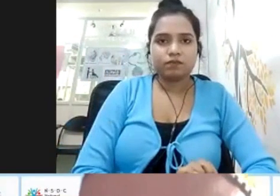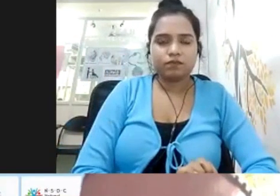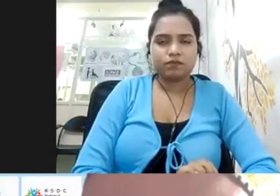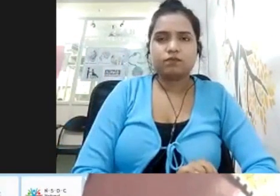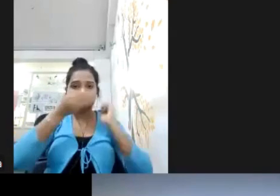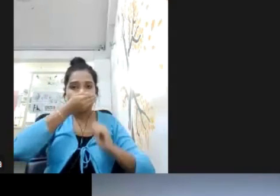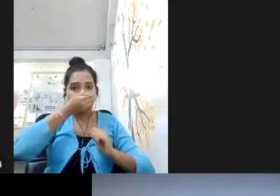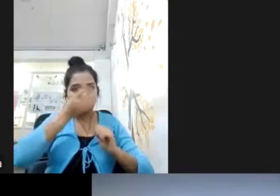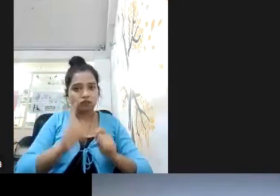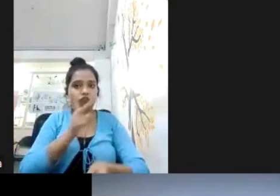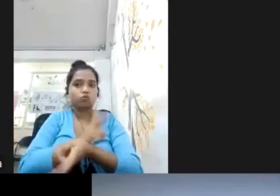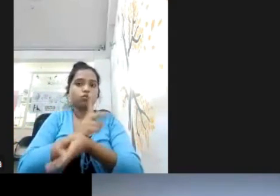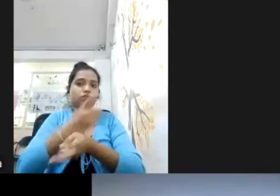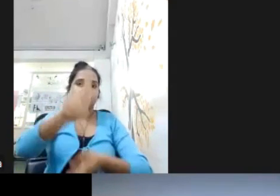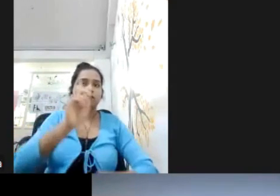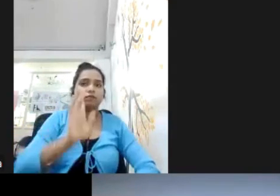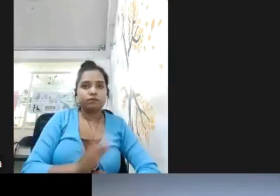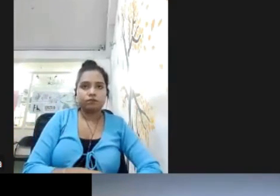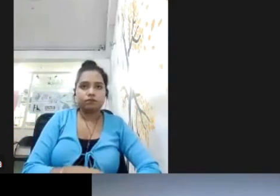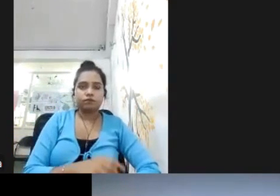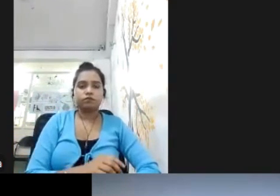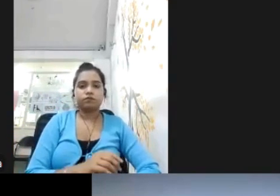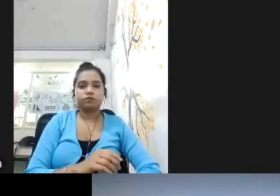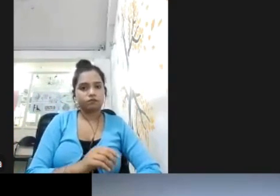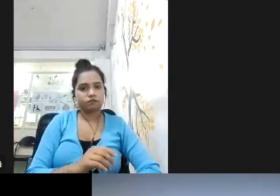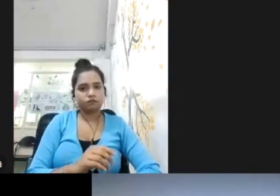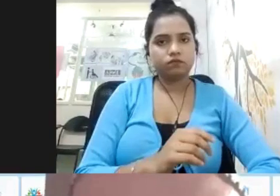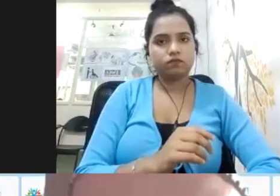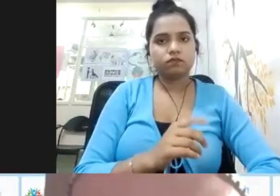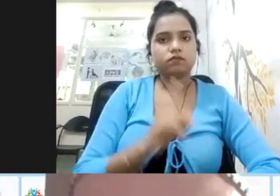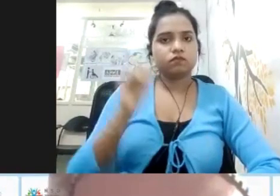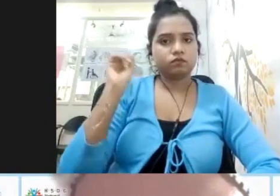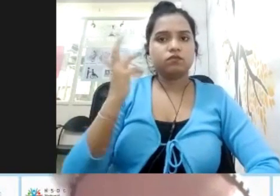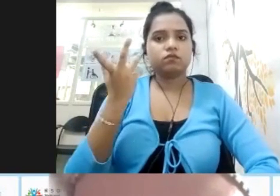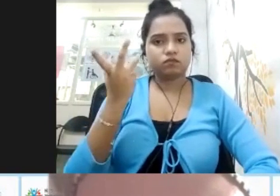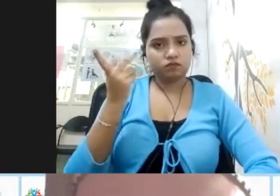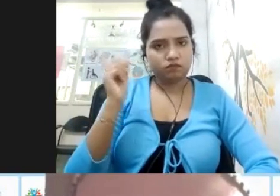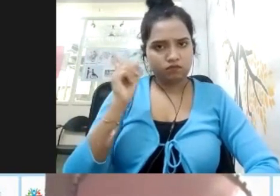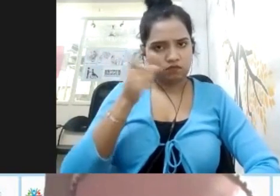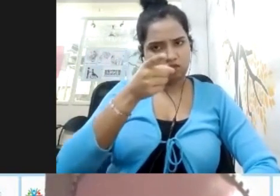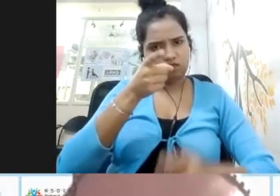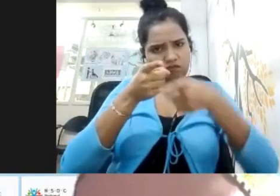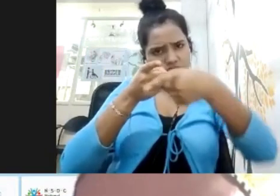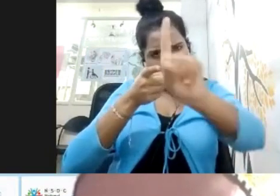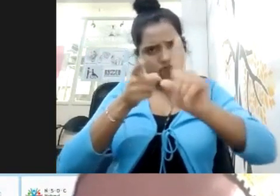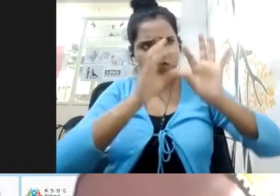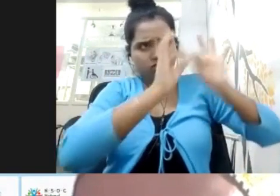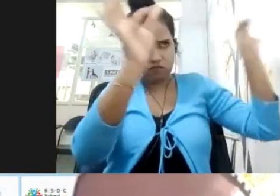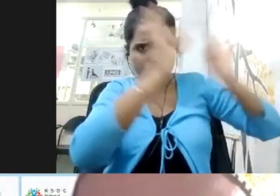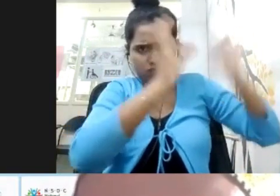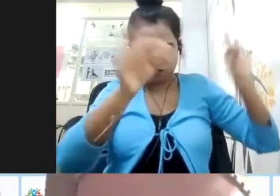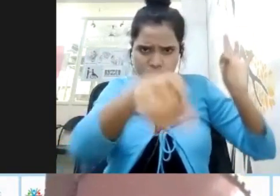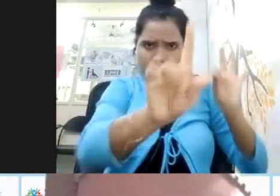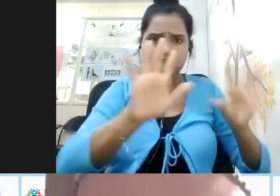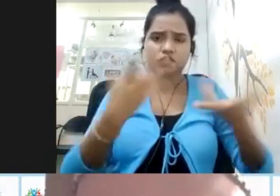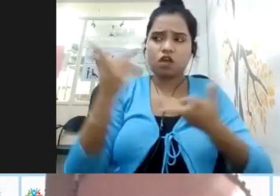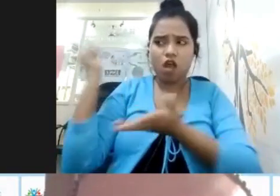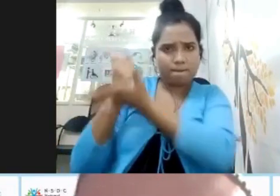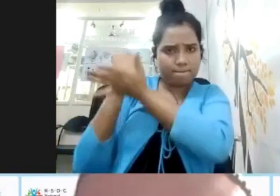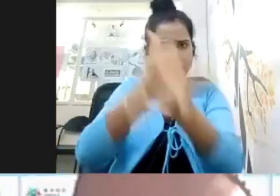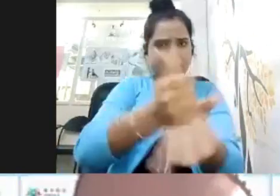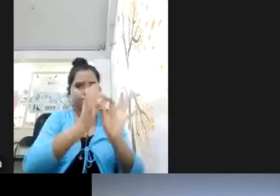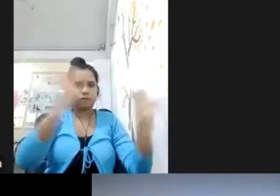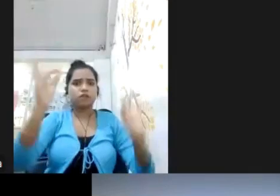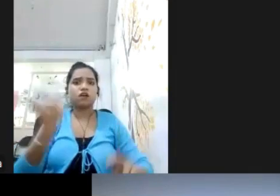evaluation takes place. So there's somebody who's actually helping the candidate in case they need to take measurements and all of those things. How does that work? No, in fact, once the